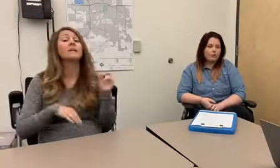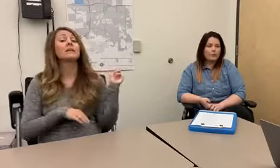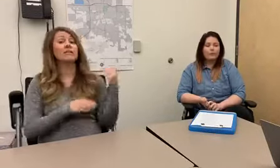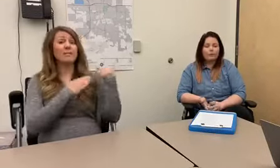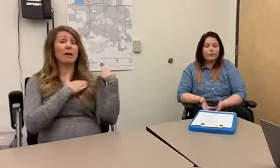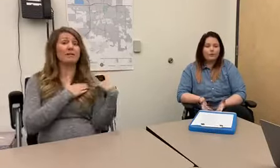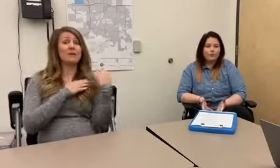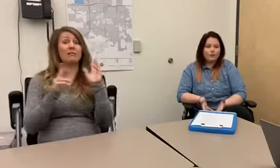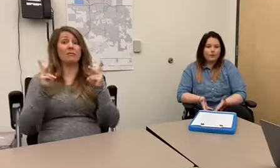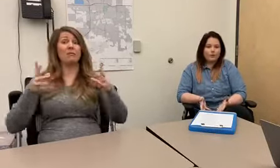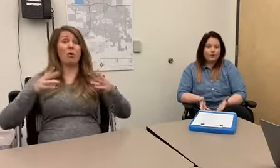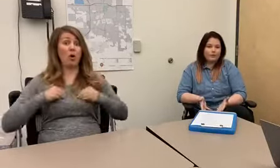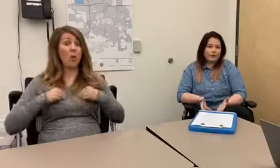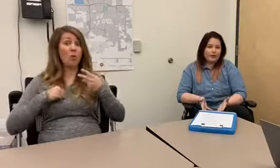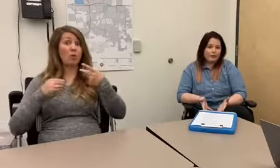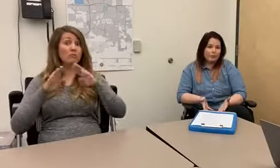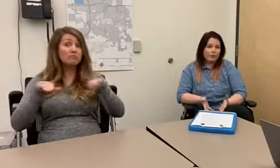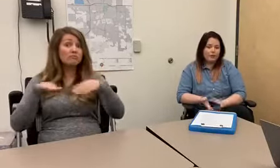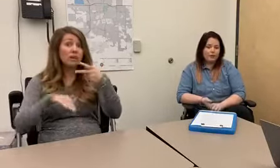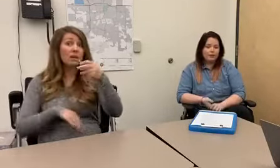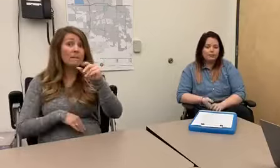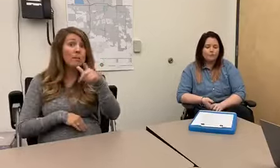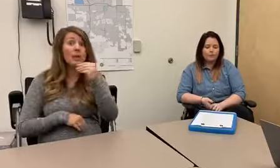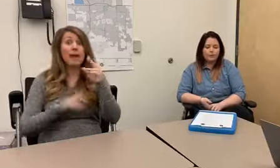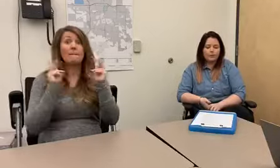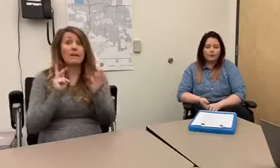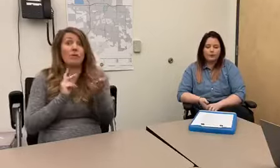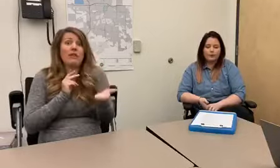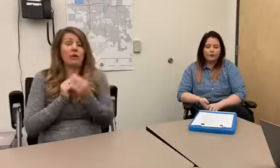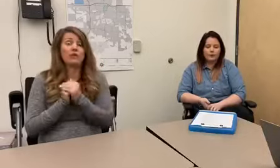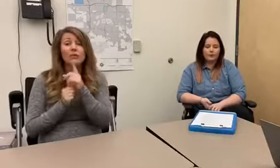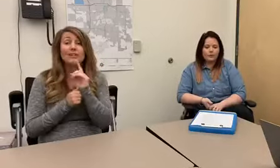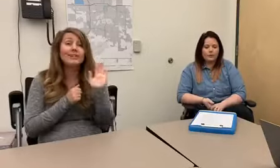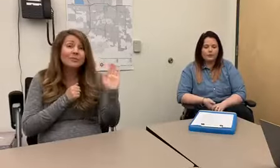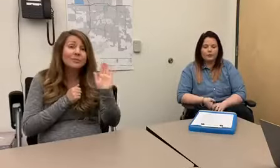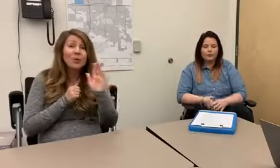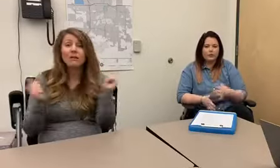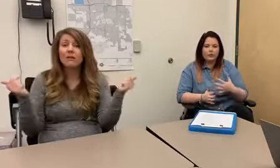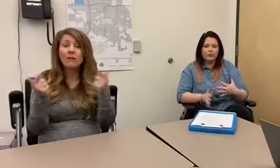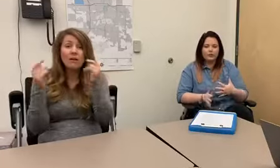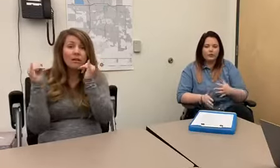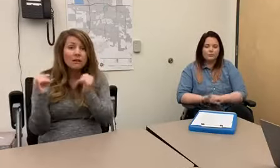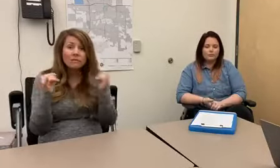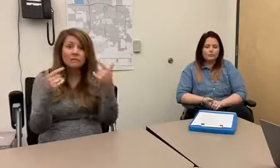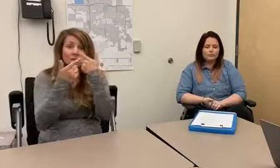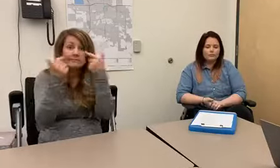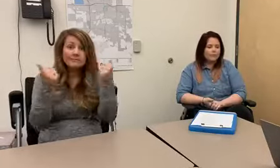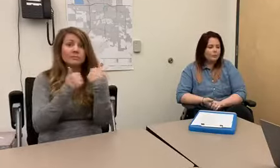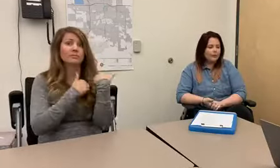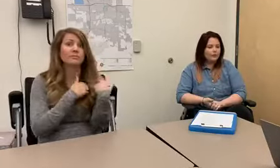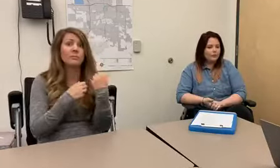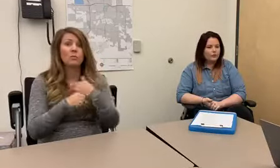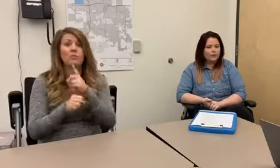also the patrons that are at the pool. It'll be your responsibility as well to just keep track of yourself.